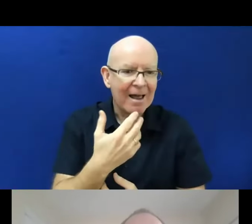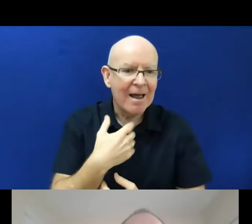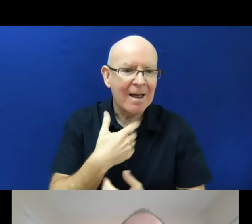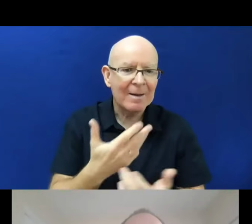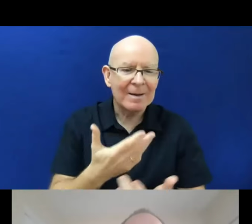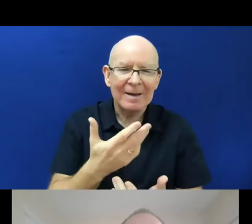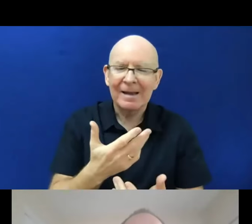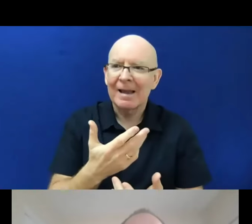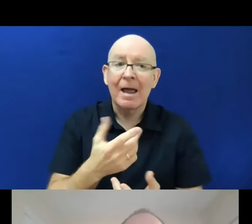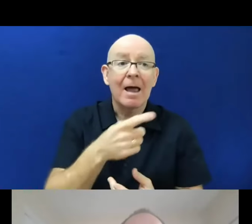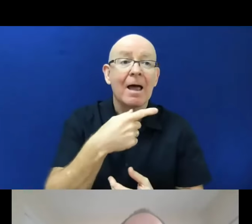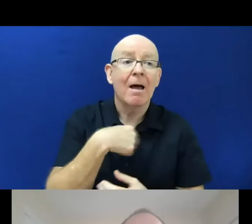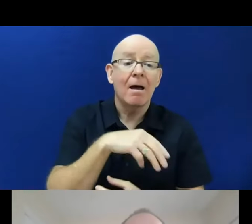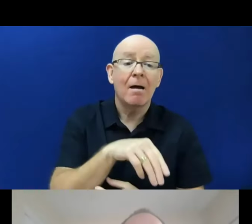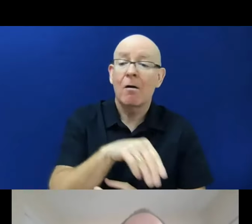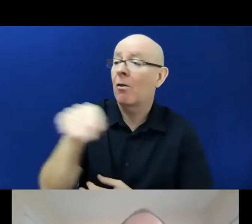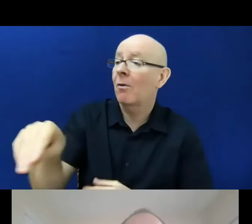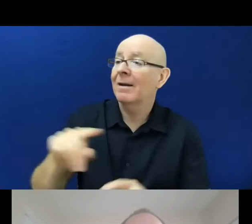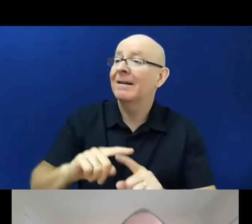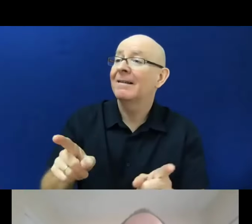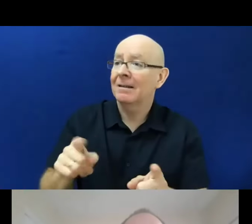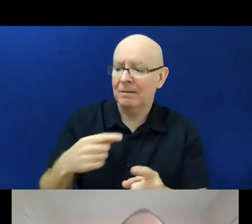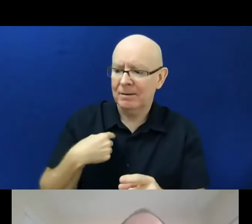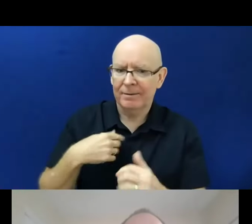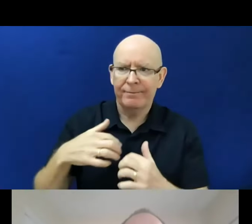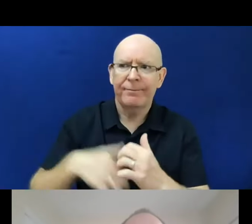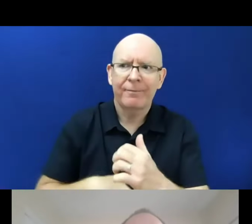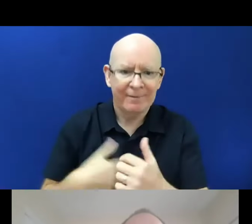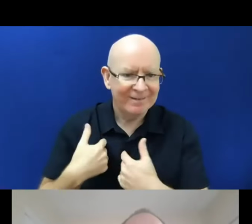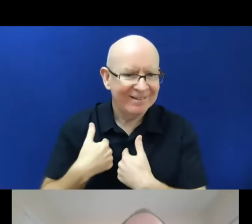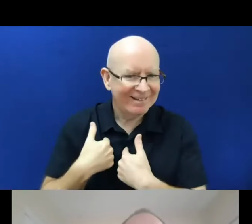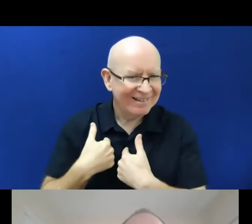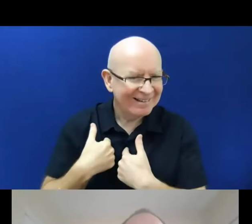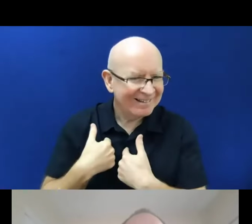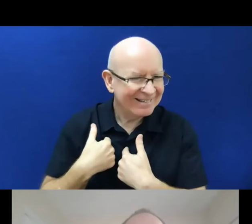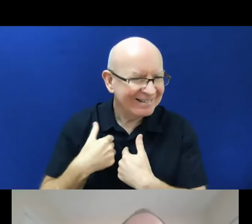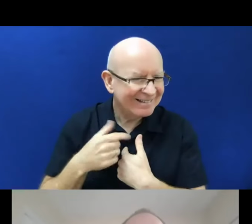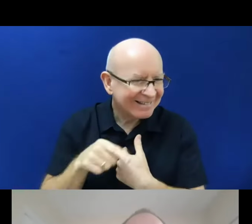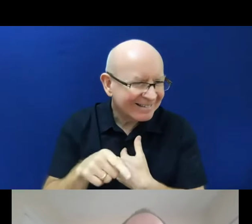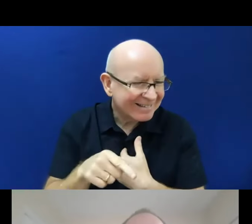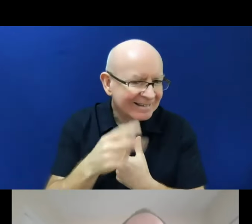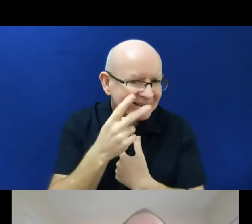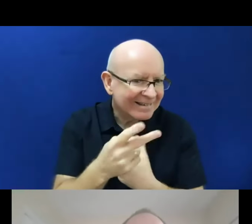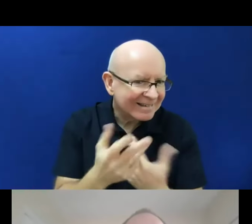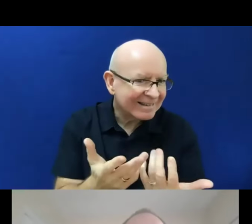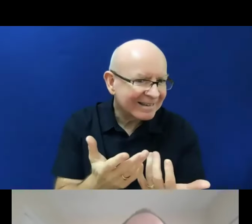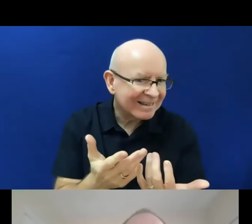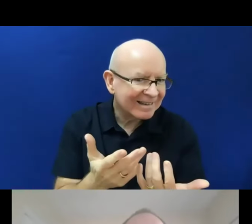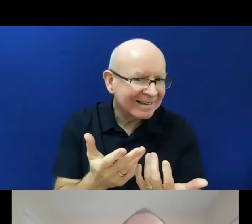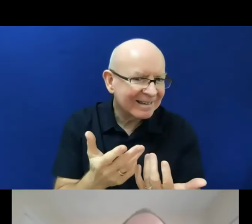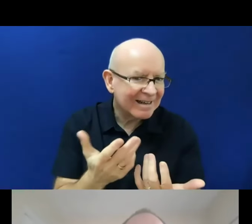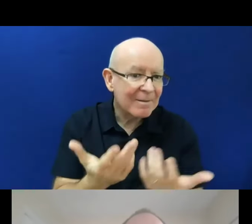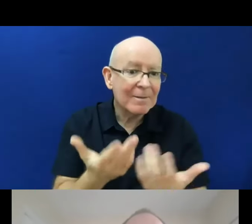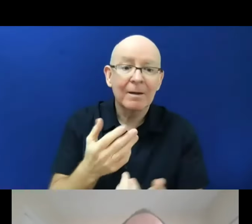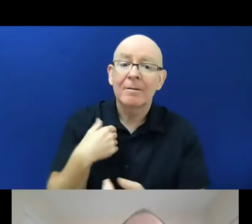right, and then I can take the train like nobody else. I work with people who use